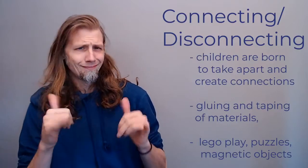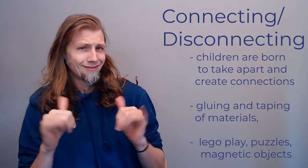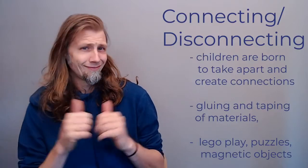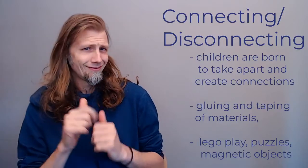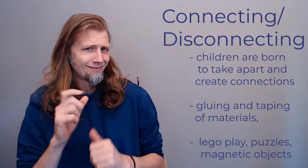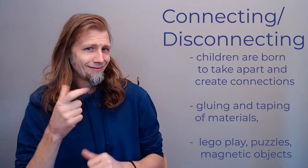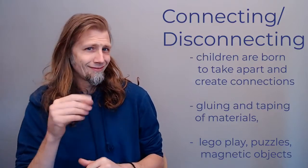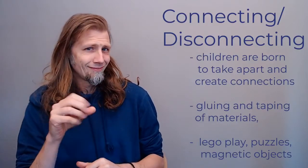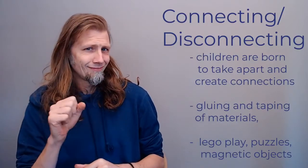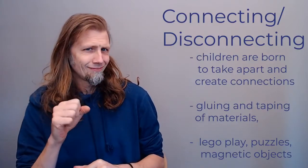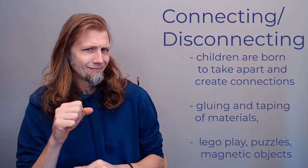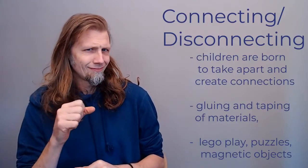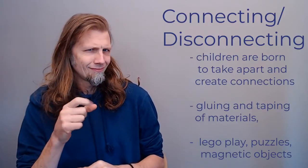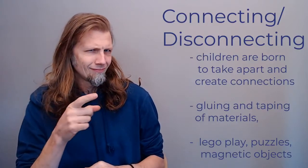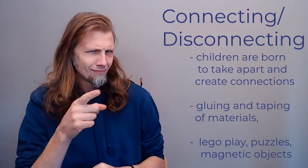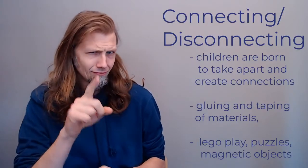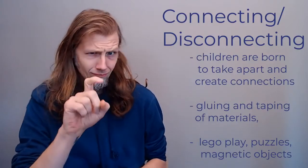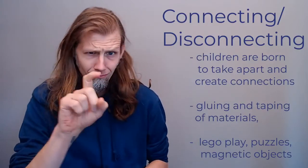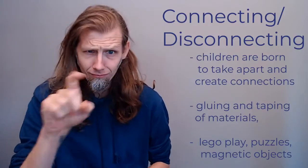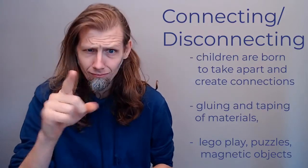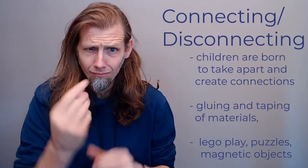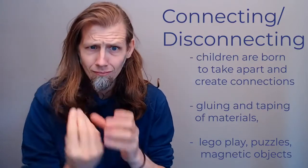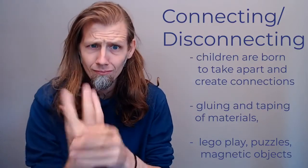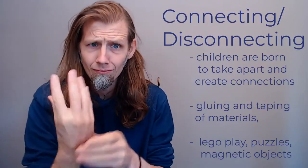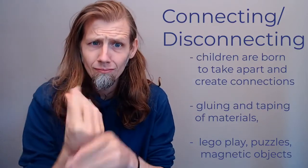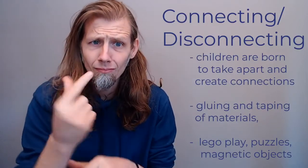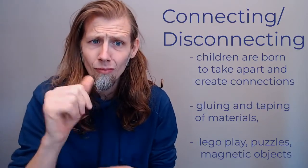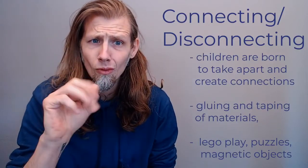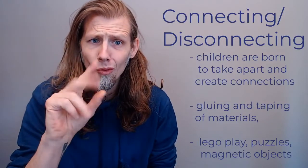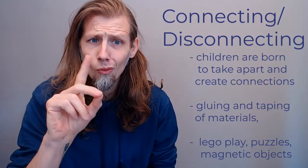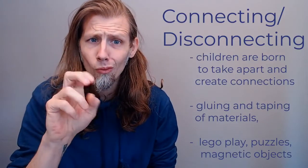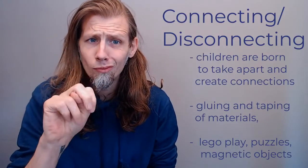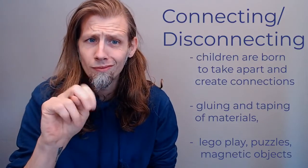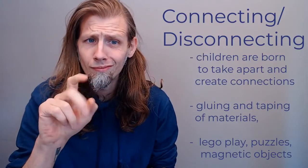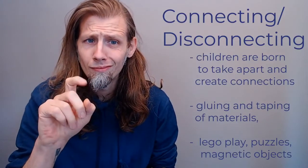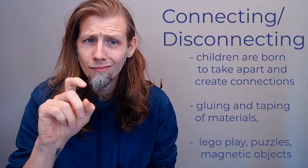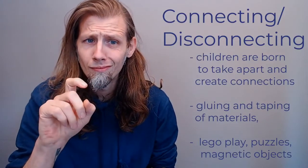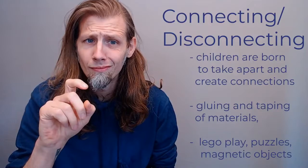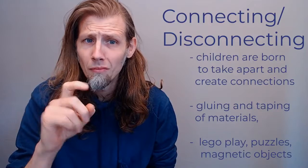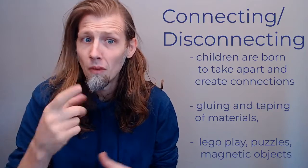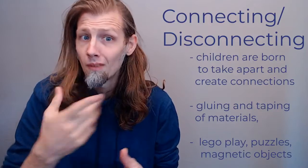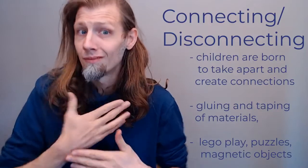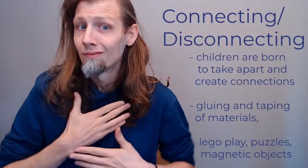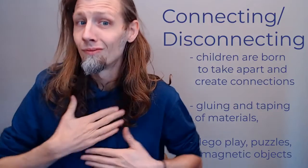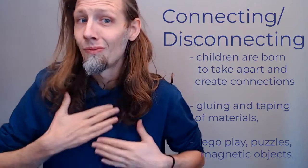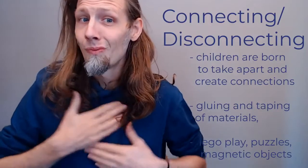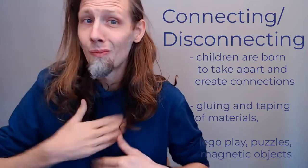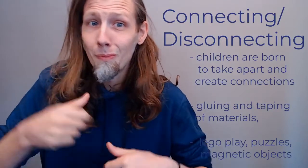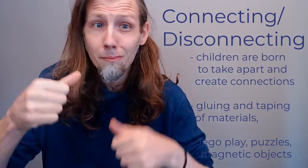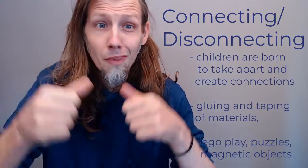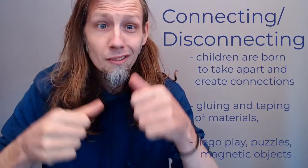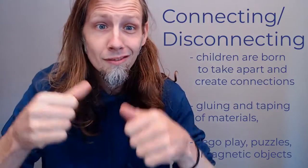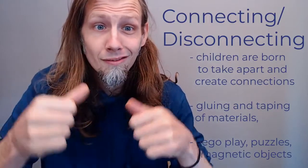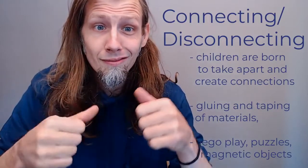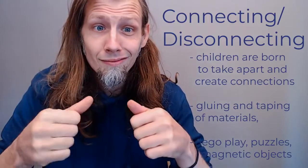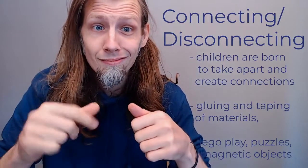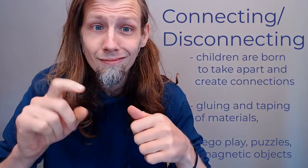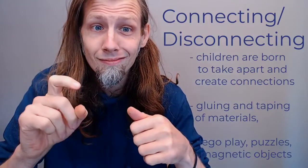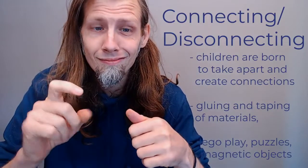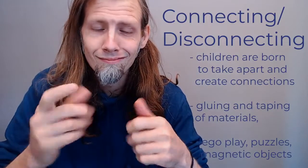you still play with Legos, don't you? Or grow gardens? Or enjoy building puzzles? There